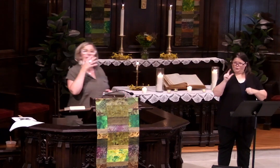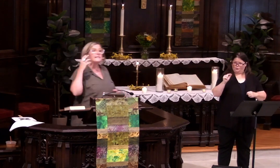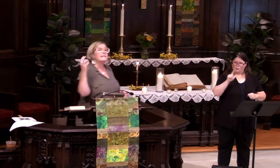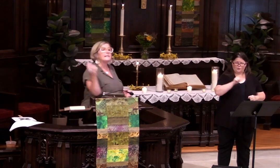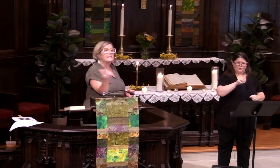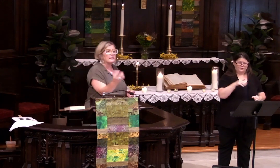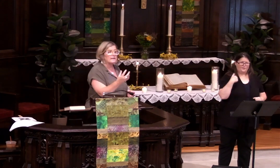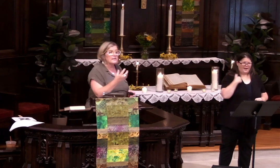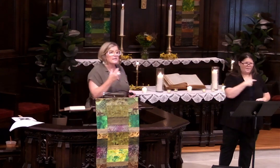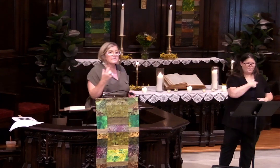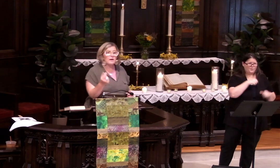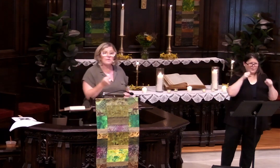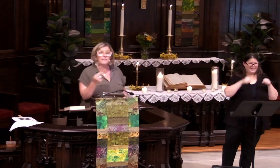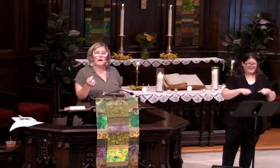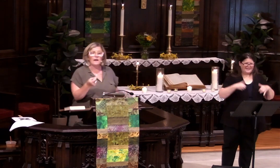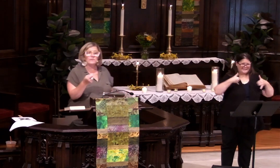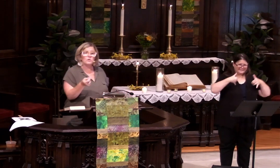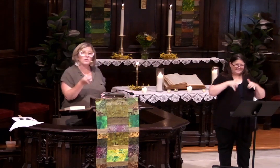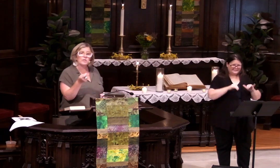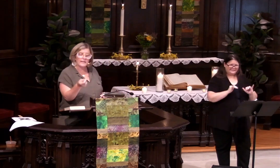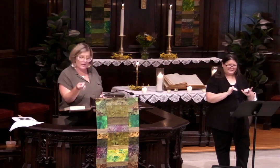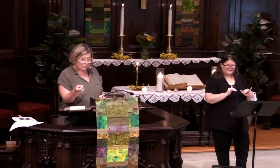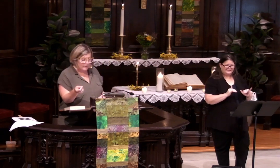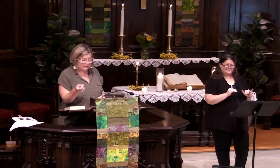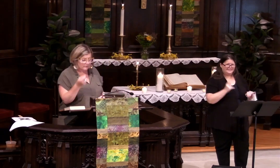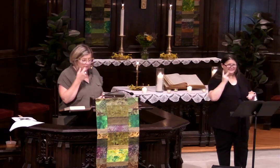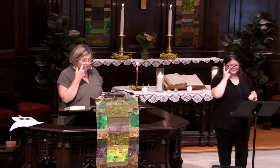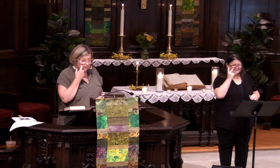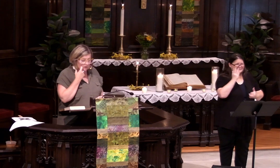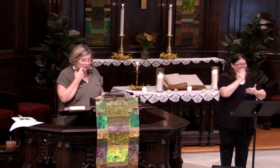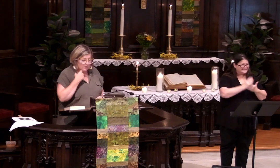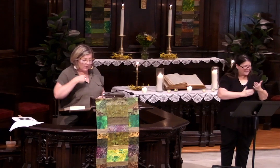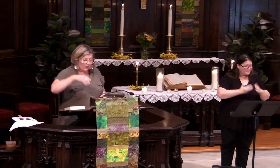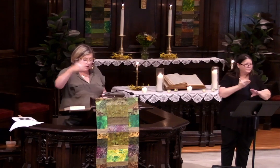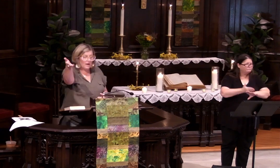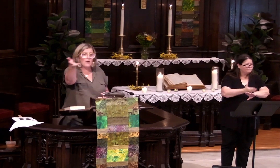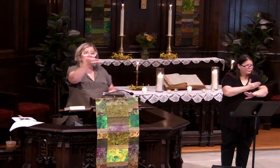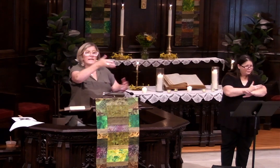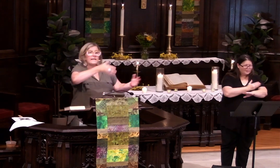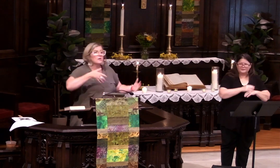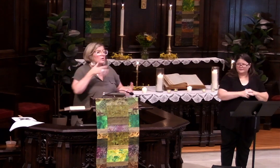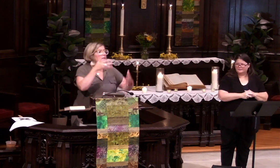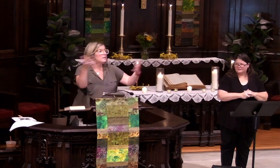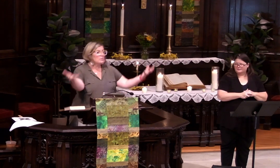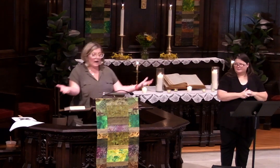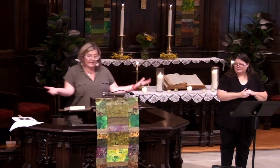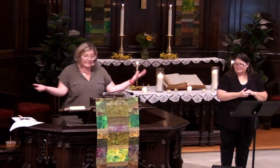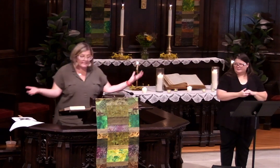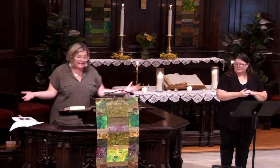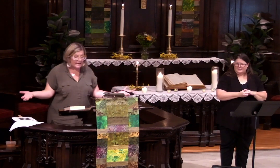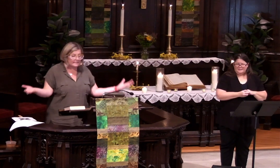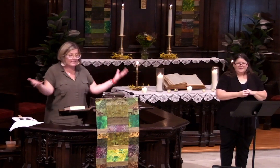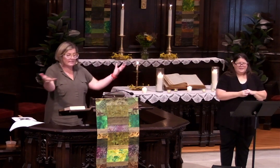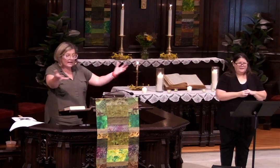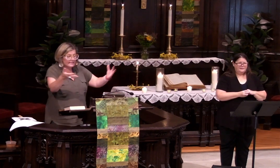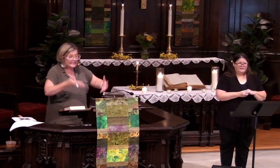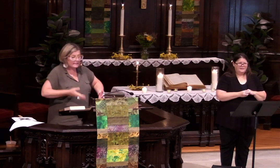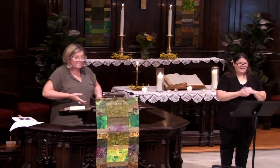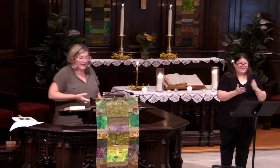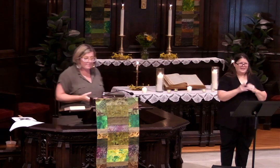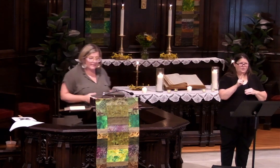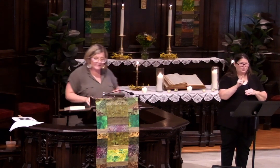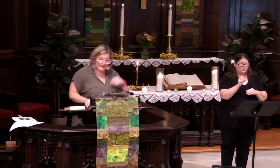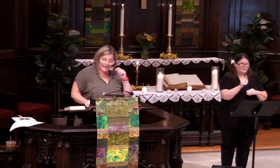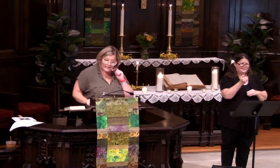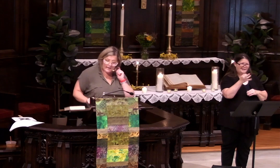can see some of that evolution, can't we? I mean, here in the United States, the